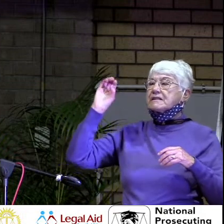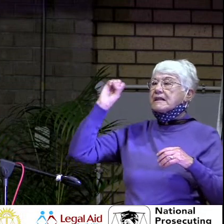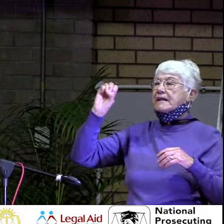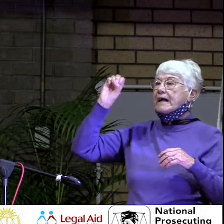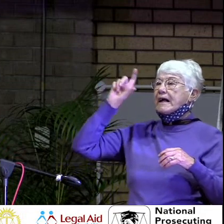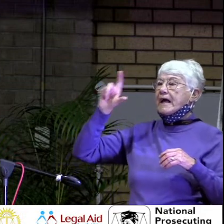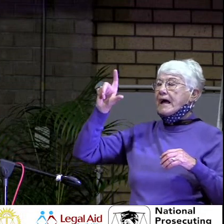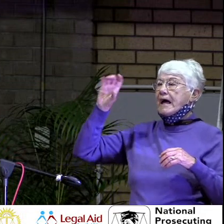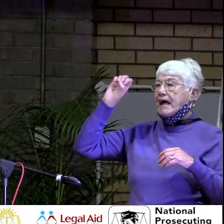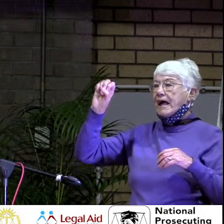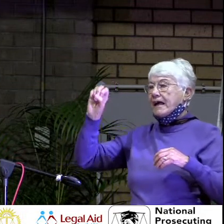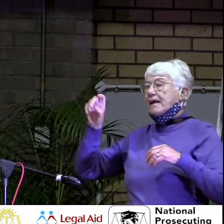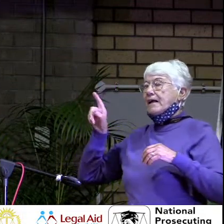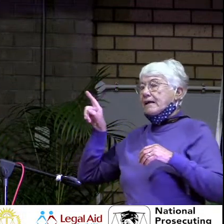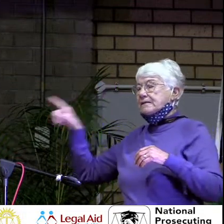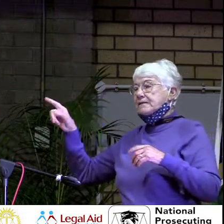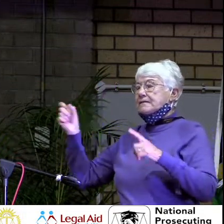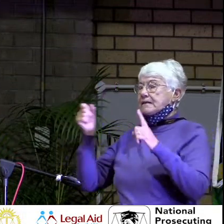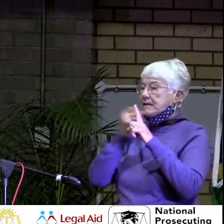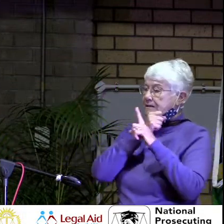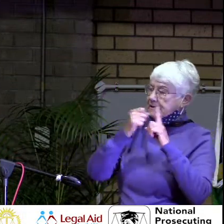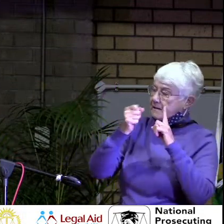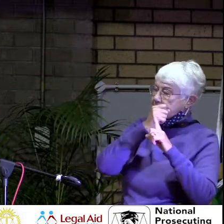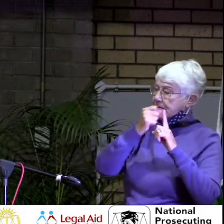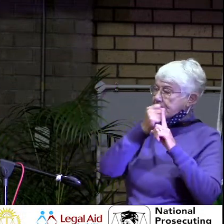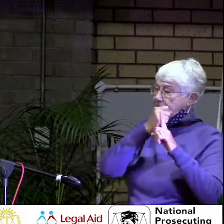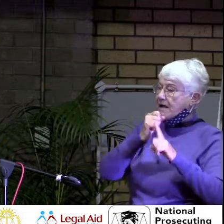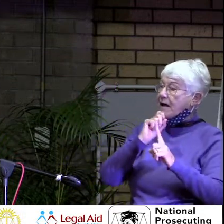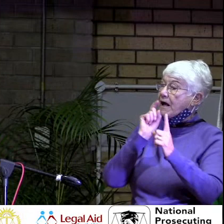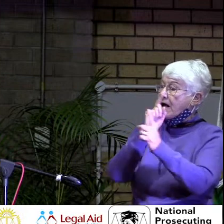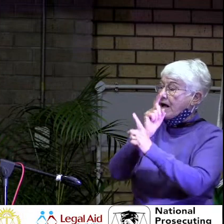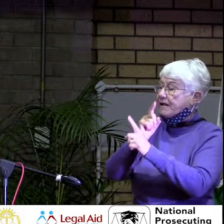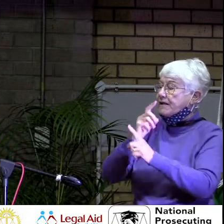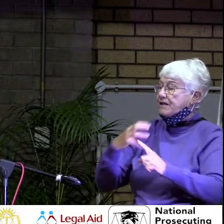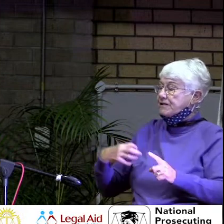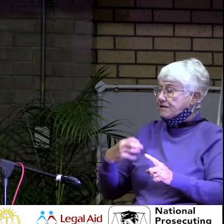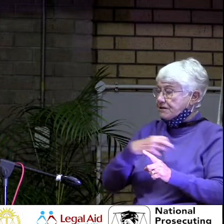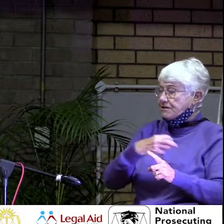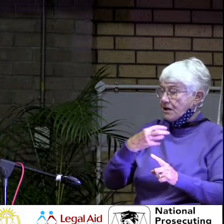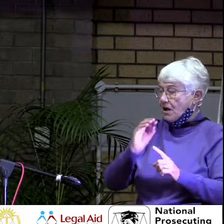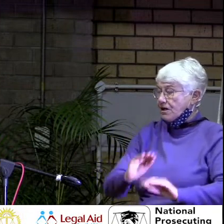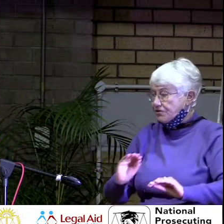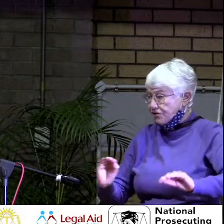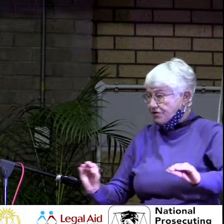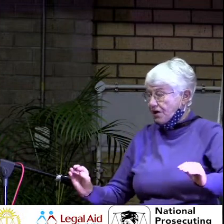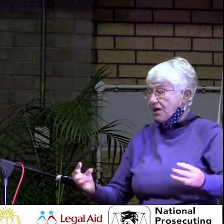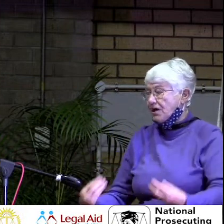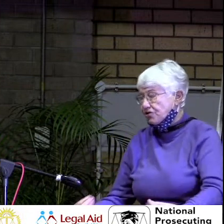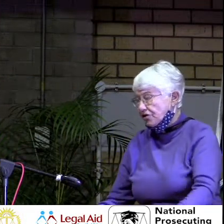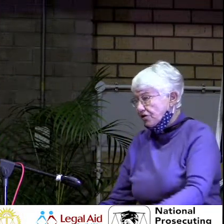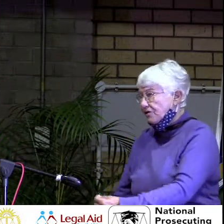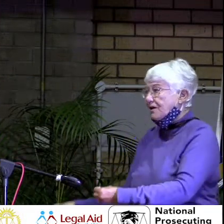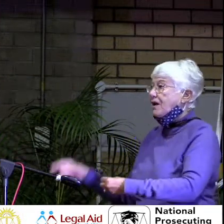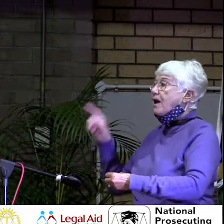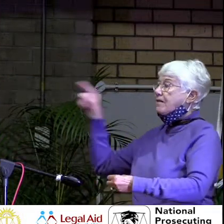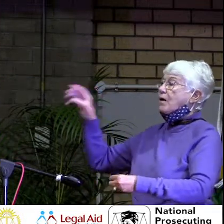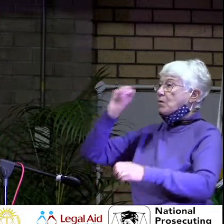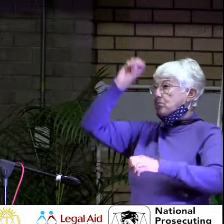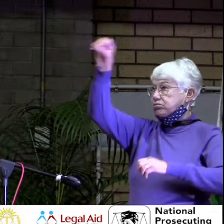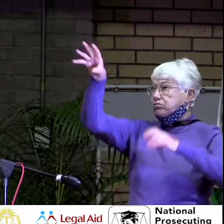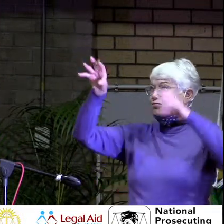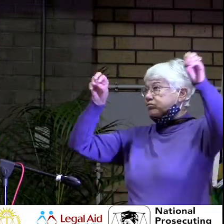dedicated gender-based violence desks at 381 police stations across the country, and more